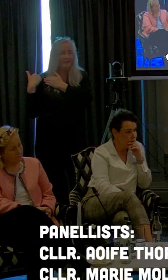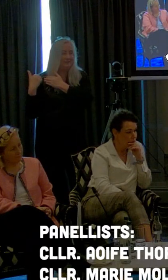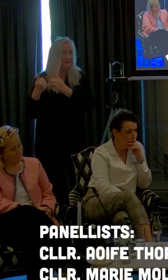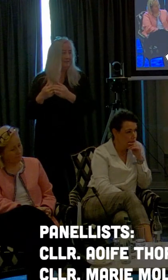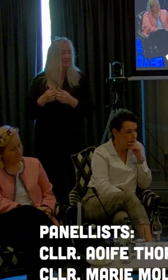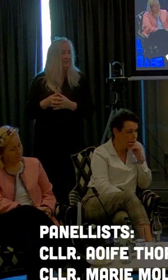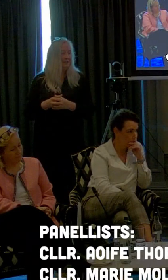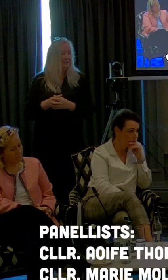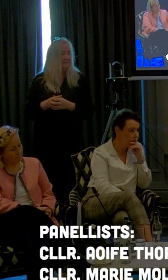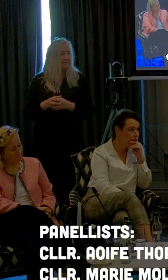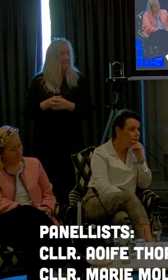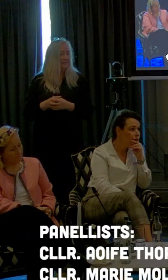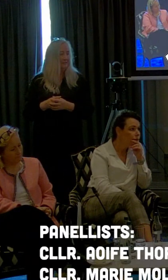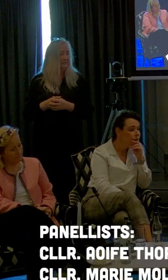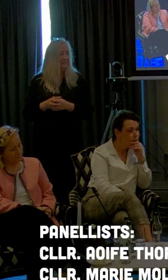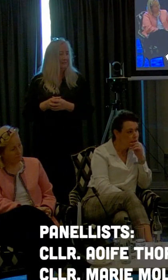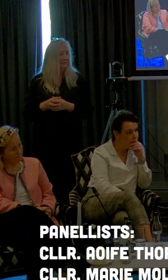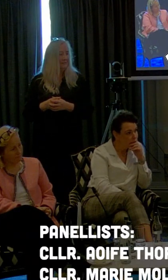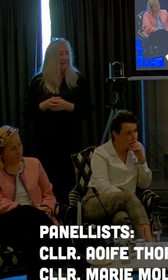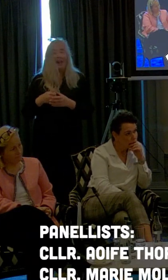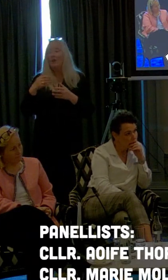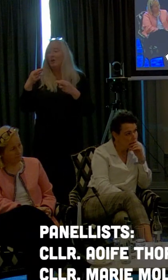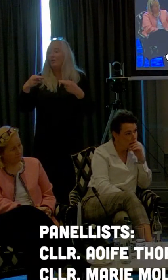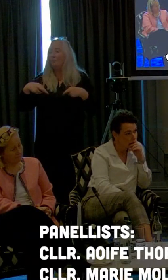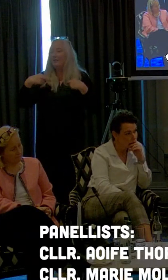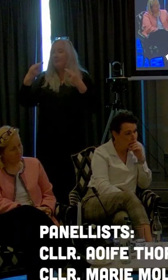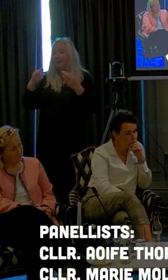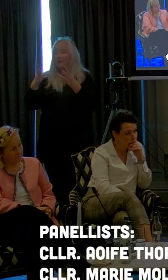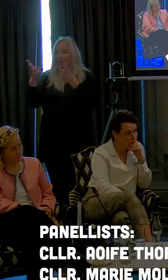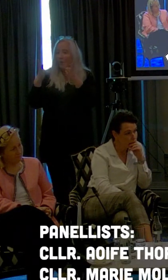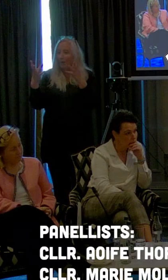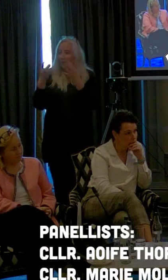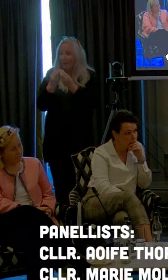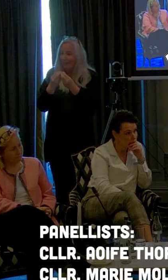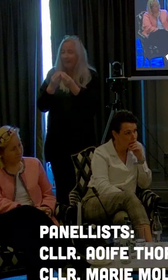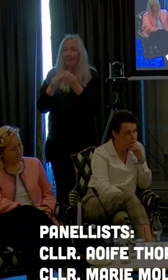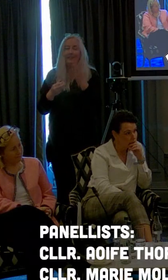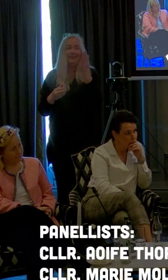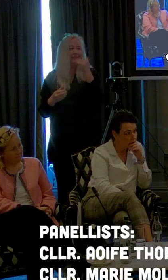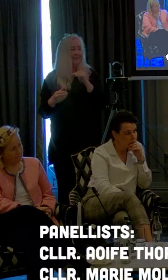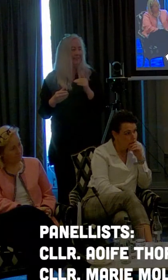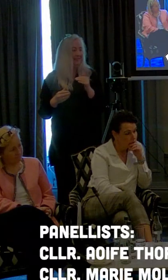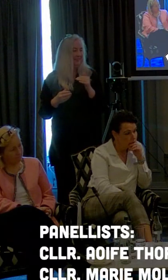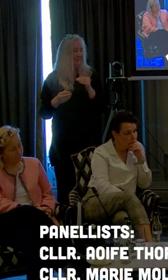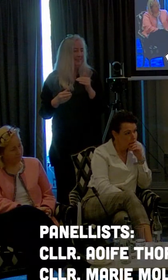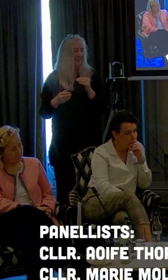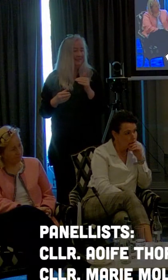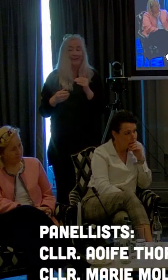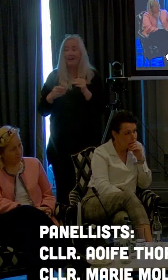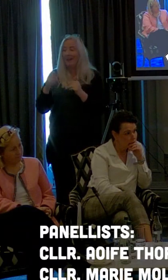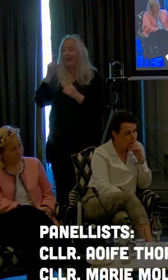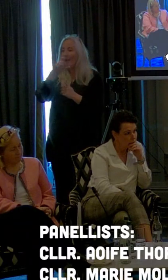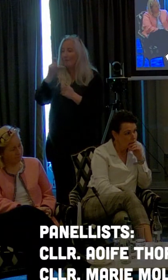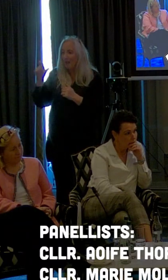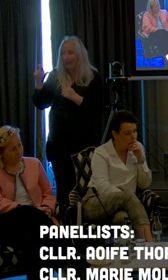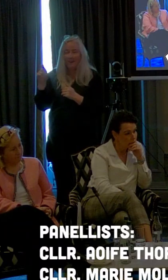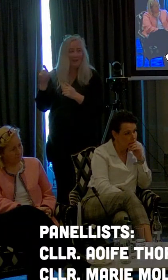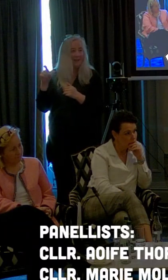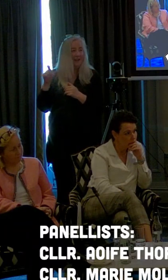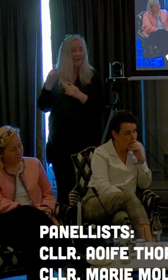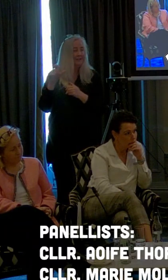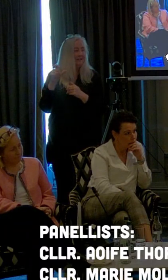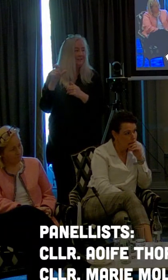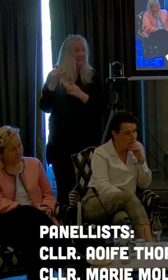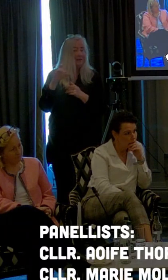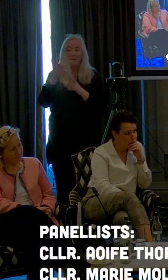respect. We have to respect the workload, and we have to make sure that that the councillors are able